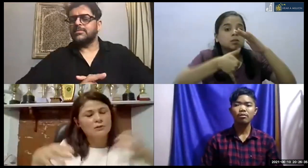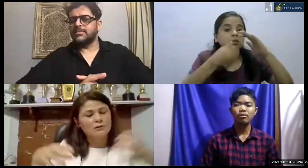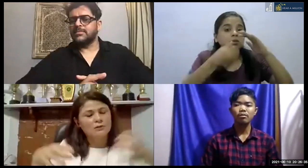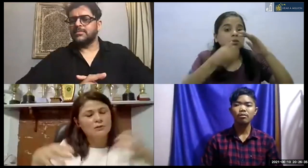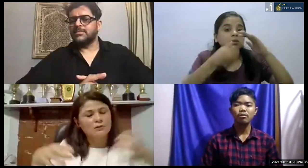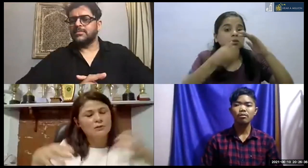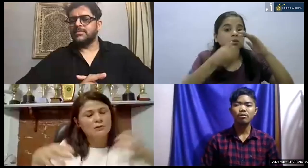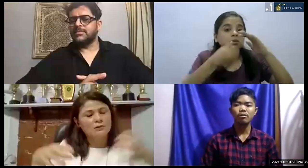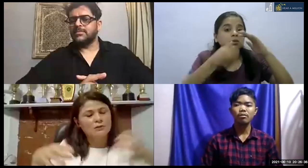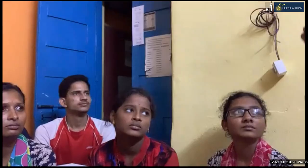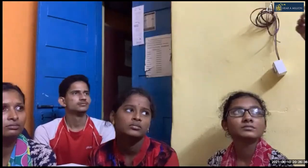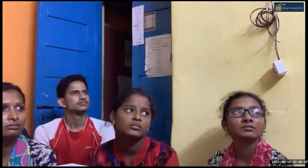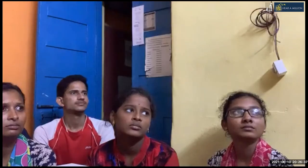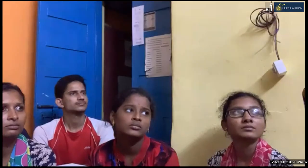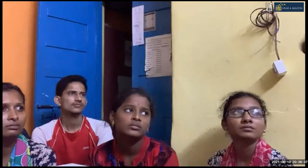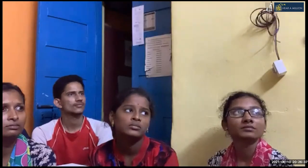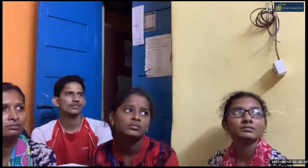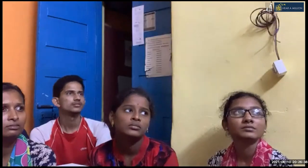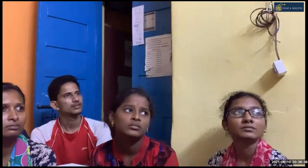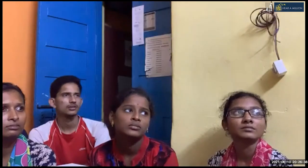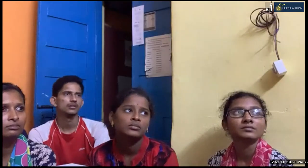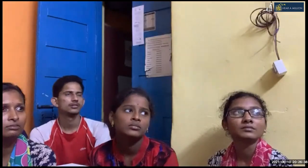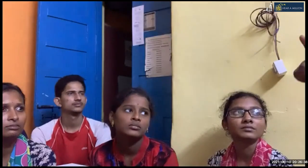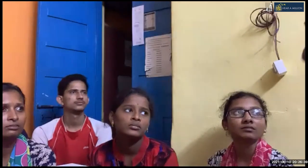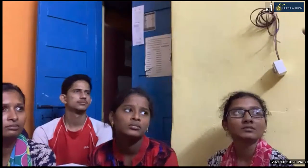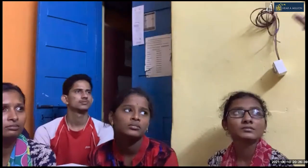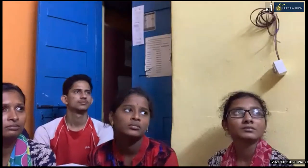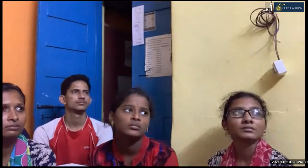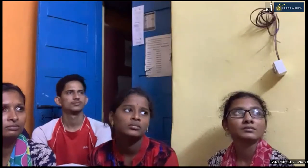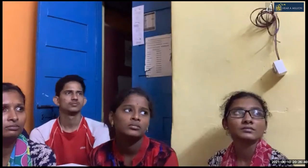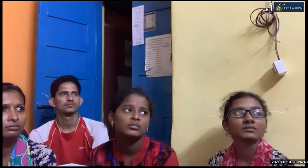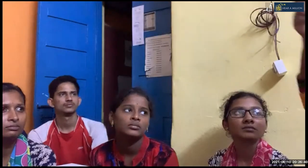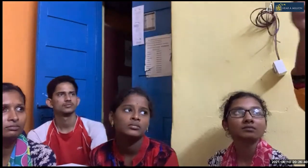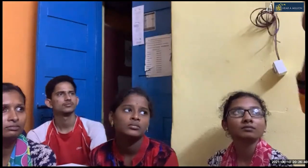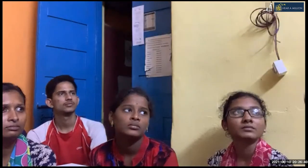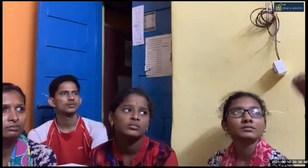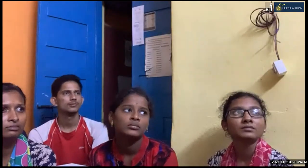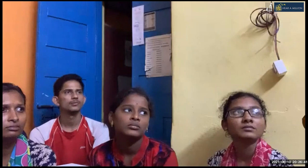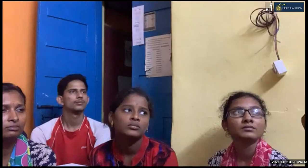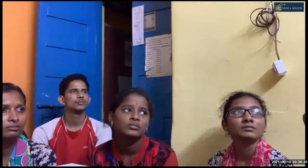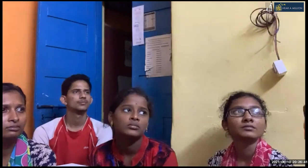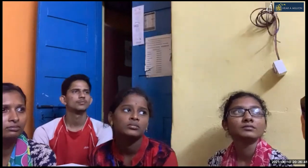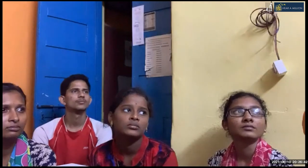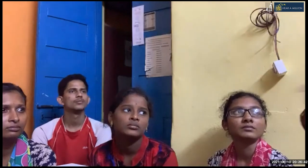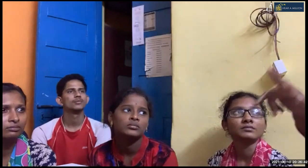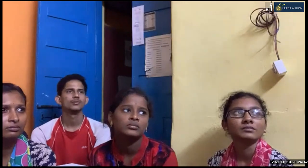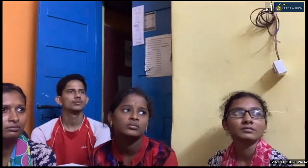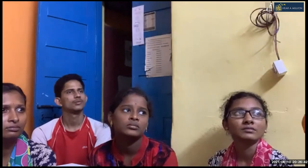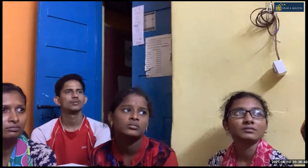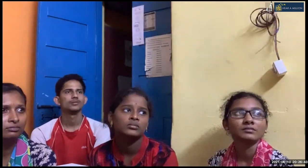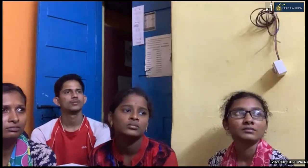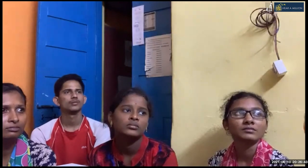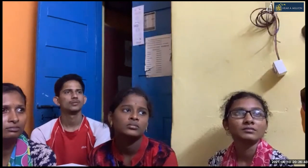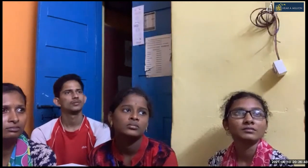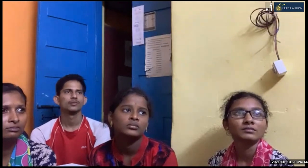Okay, so there will be objections from the deaf community. This is not the sign language. And then the teachers, no, we want this literal translation because it helps them to learn